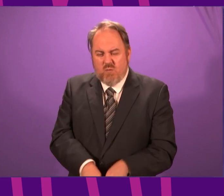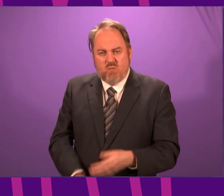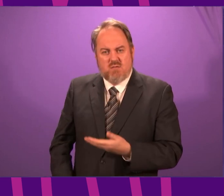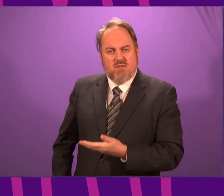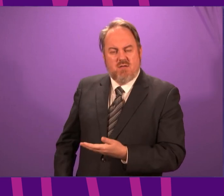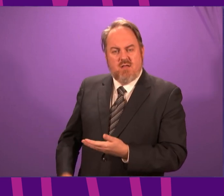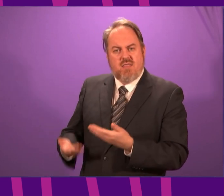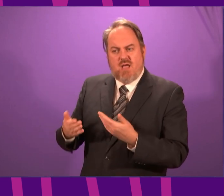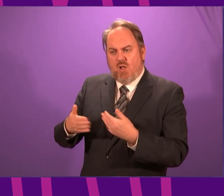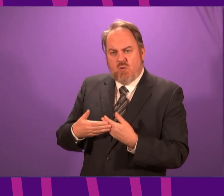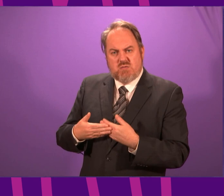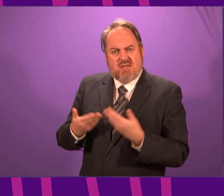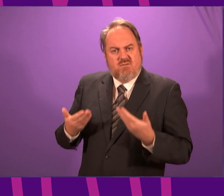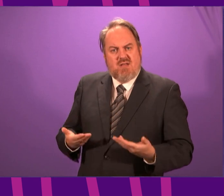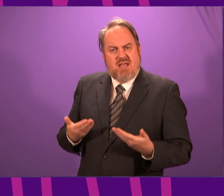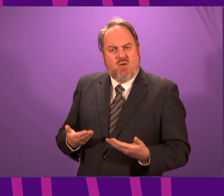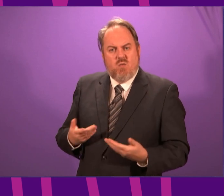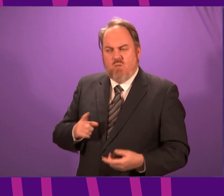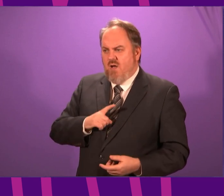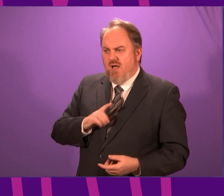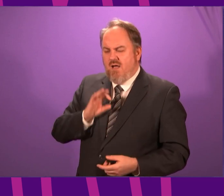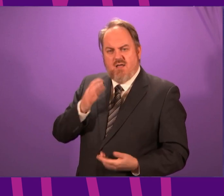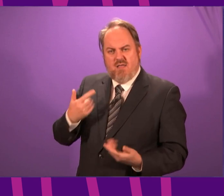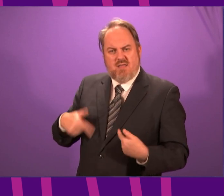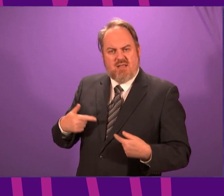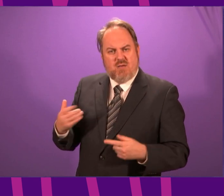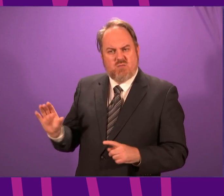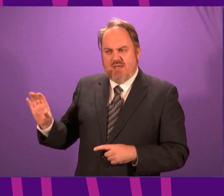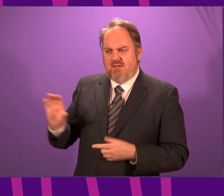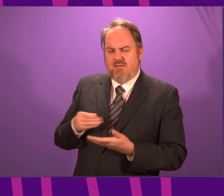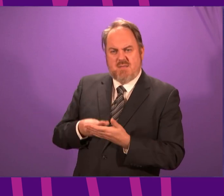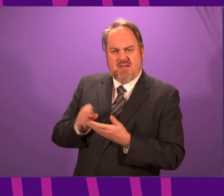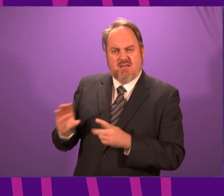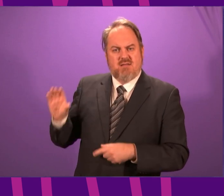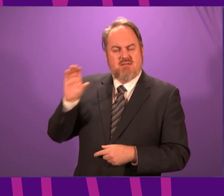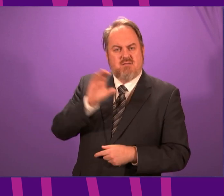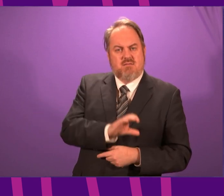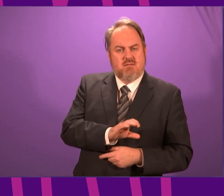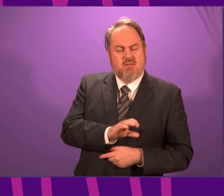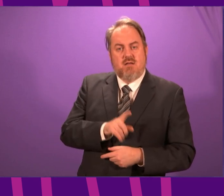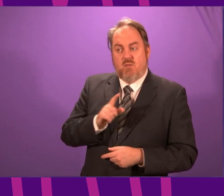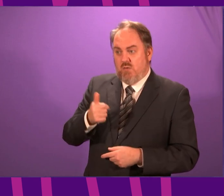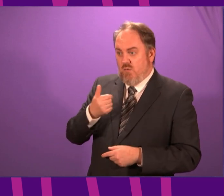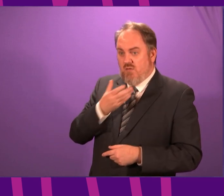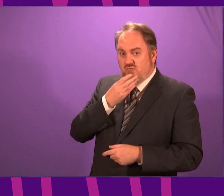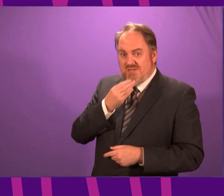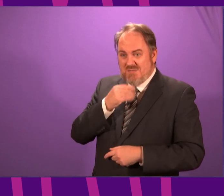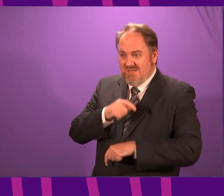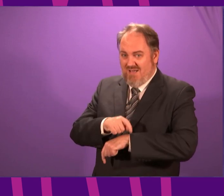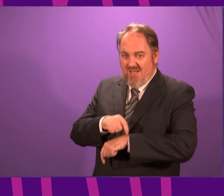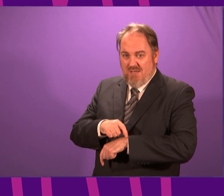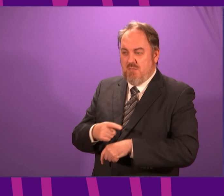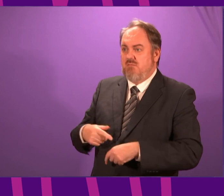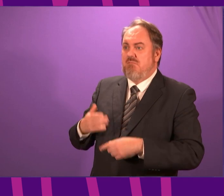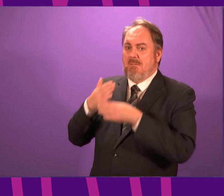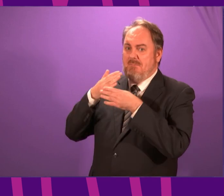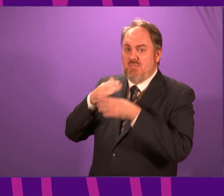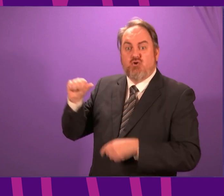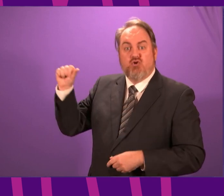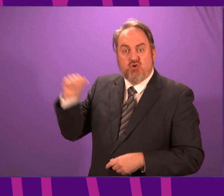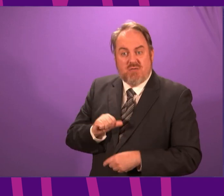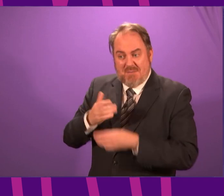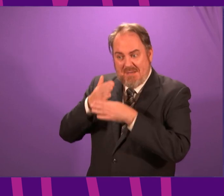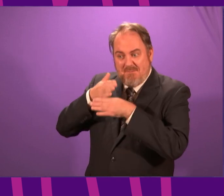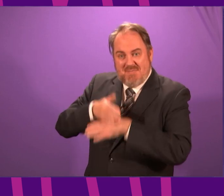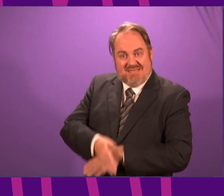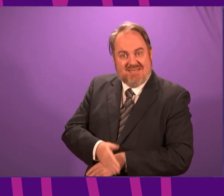Minister looking at this again? And of course, as we approach the busy Christmas period that matters to the hospitality and retail